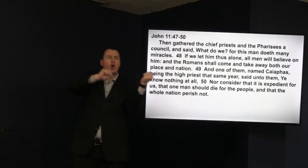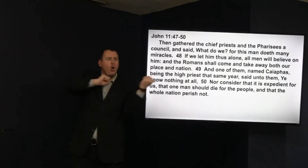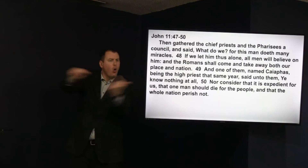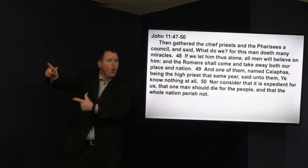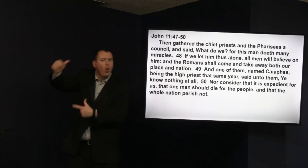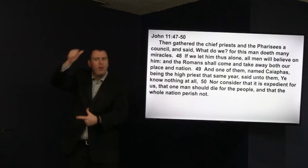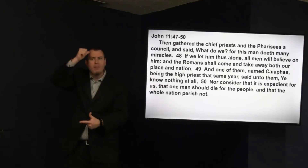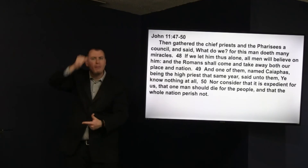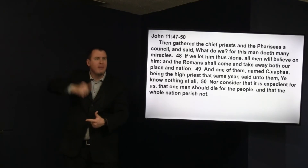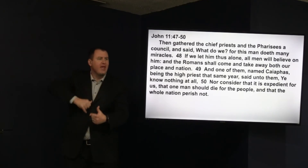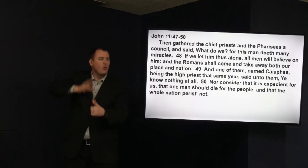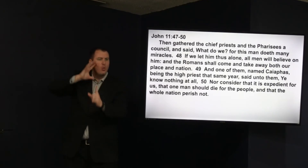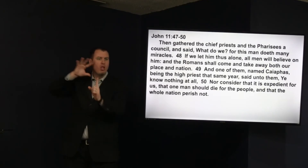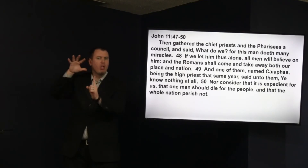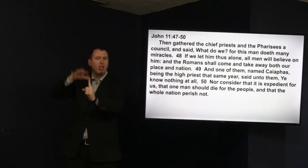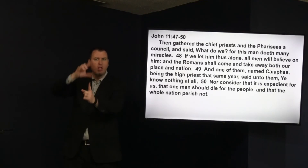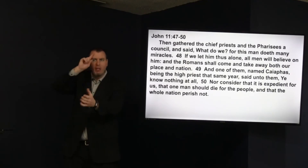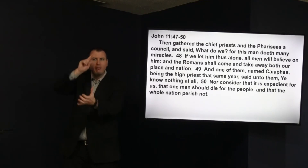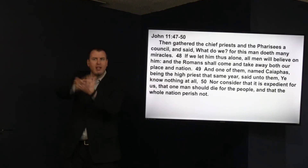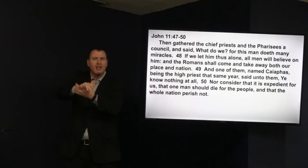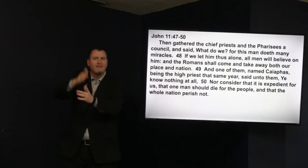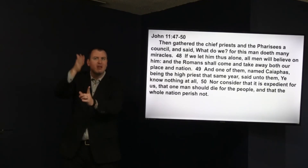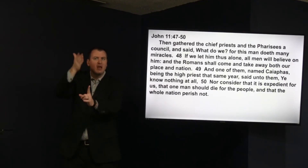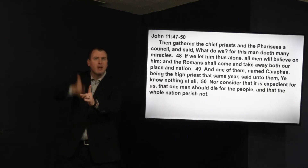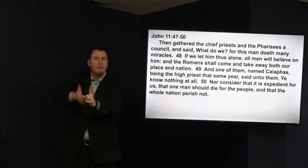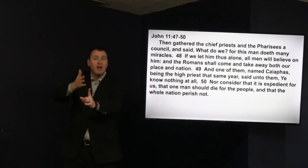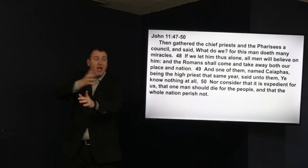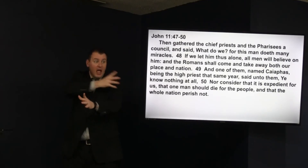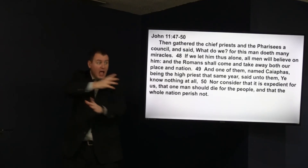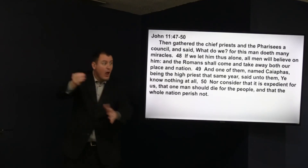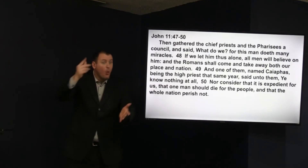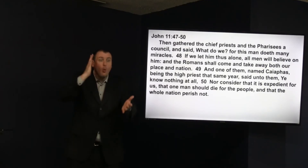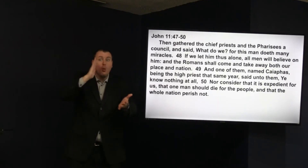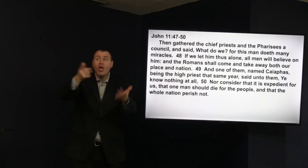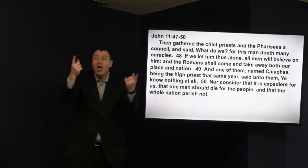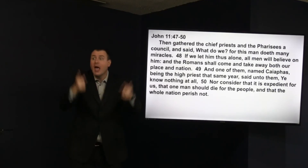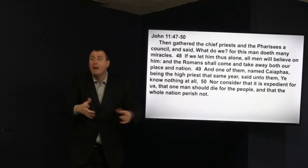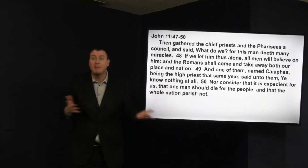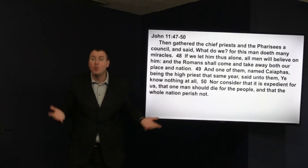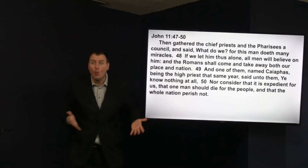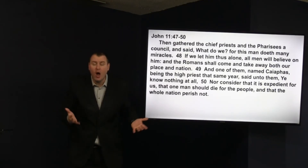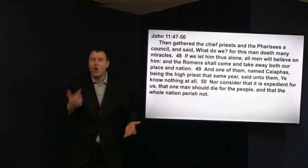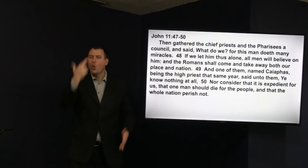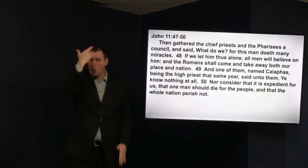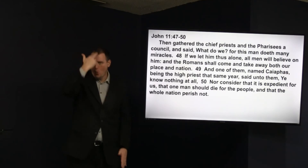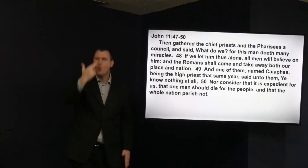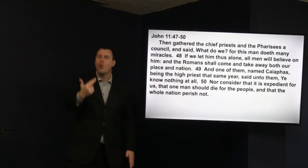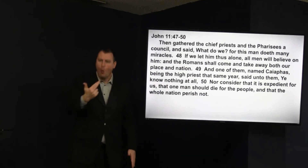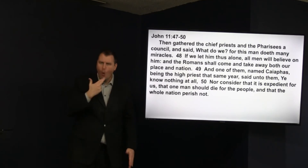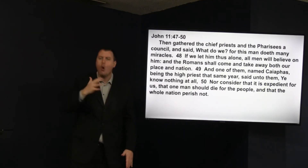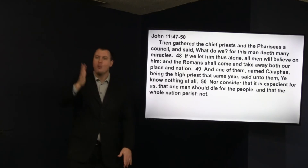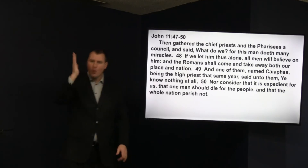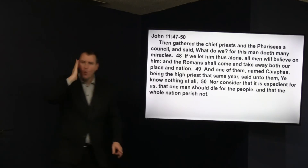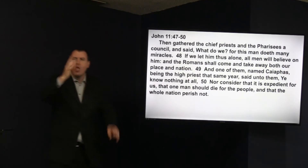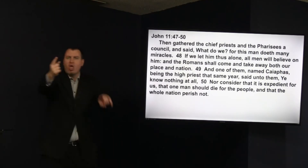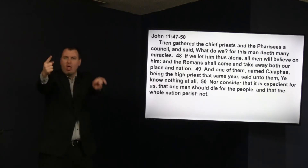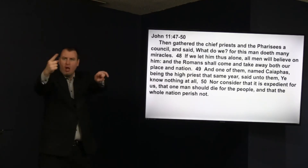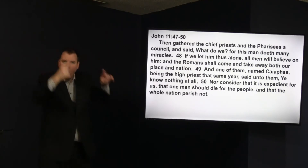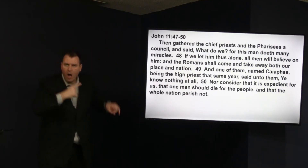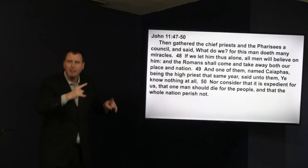these things, all men are going to believe him. And what else is going to happen? The Romans will